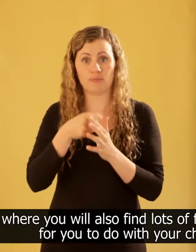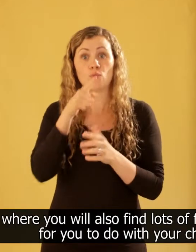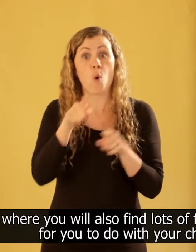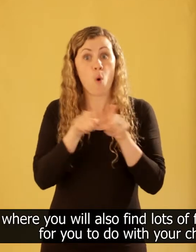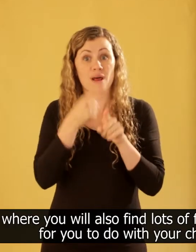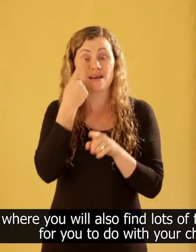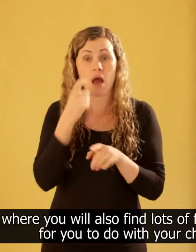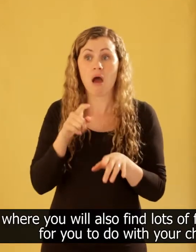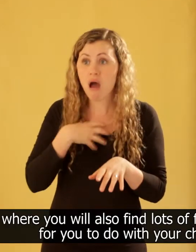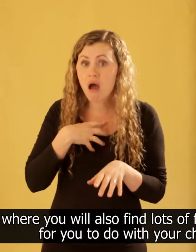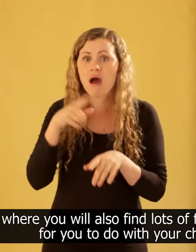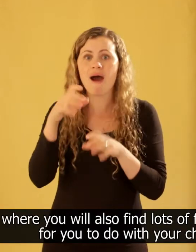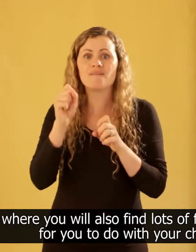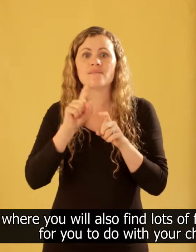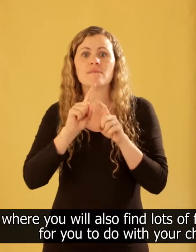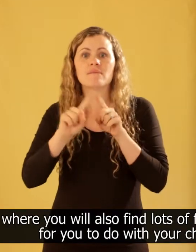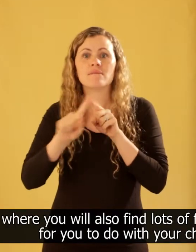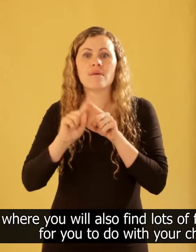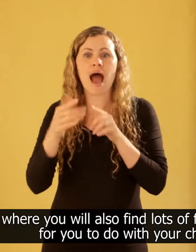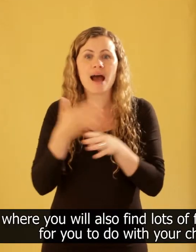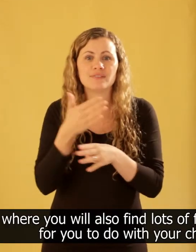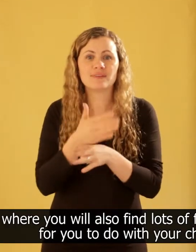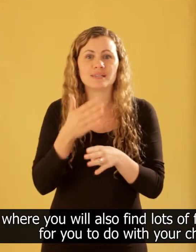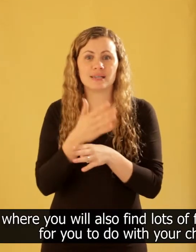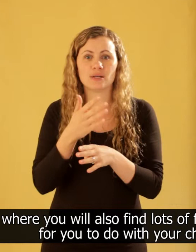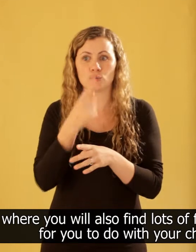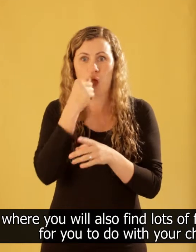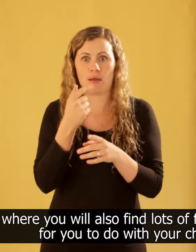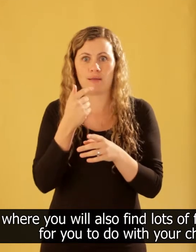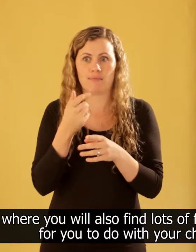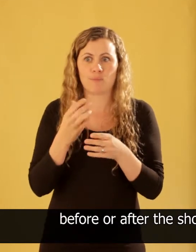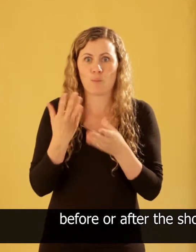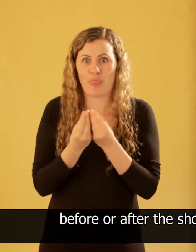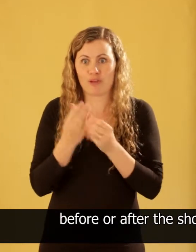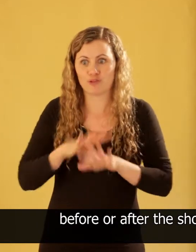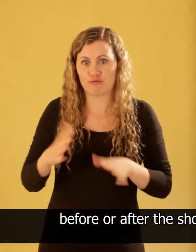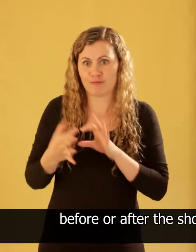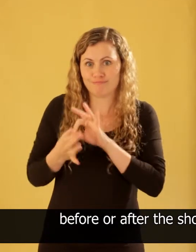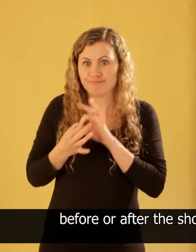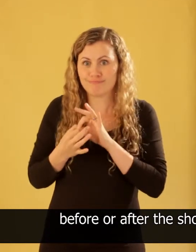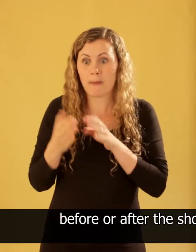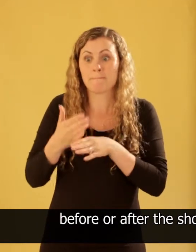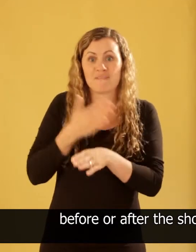where you will also find lots of fun activities for you to do with your children before or after the show.